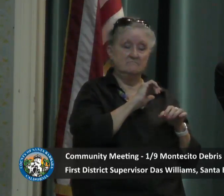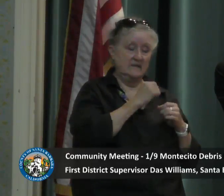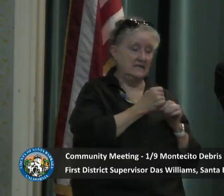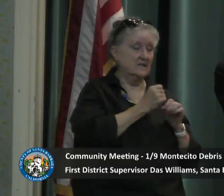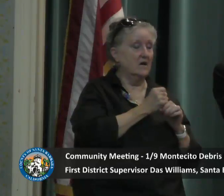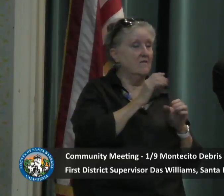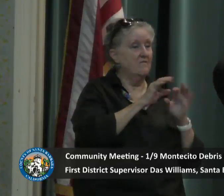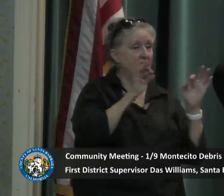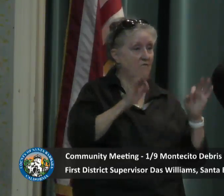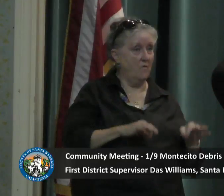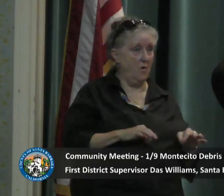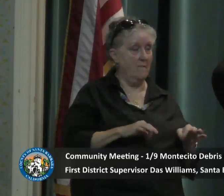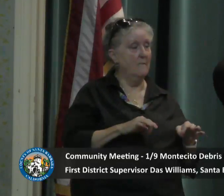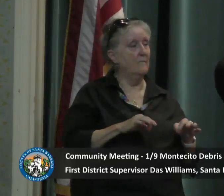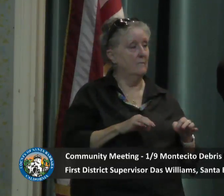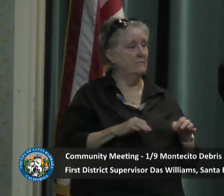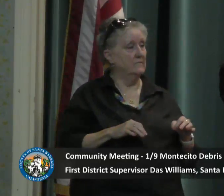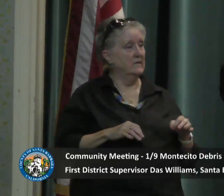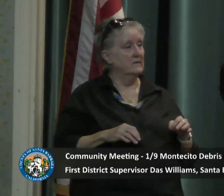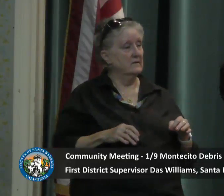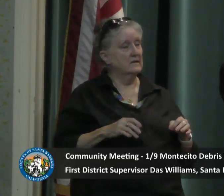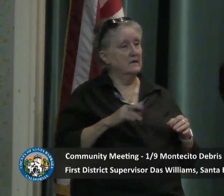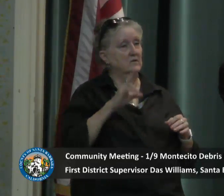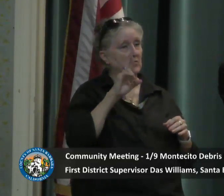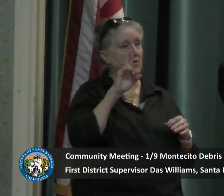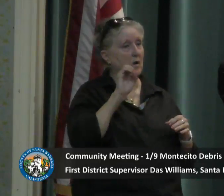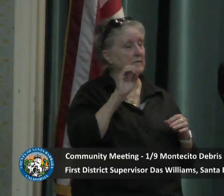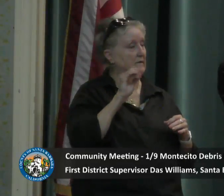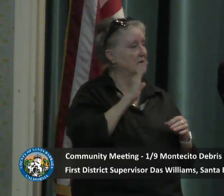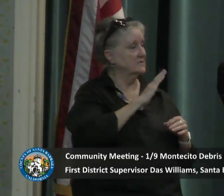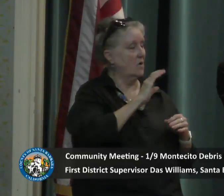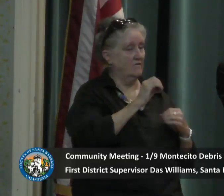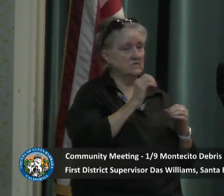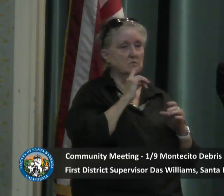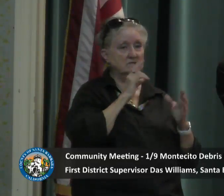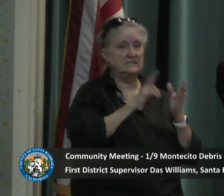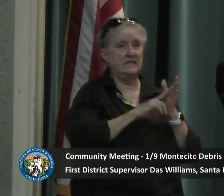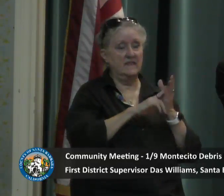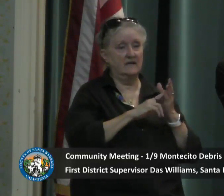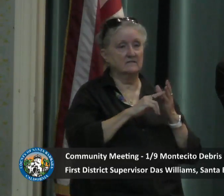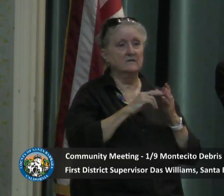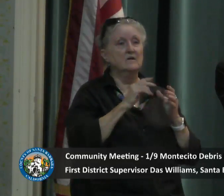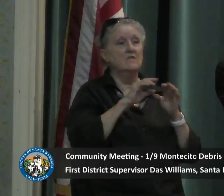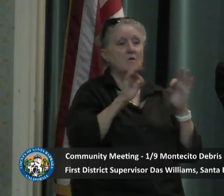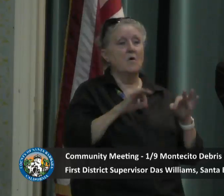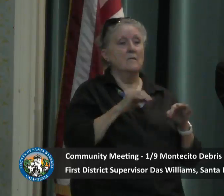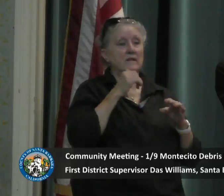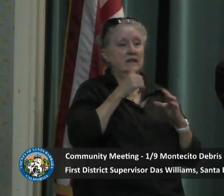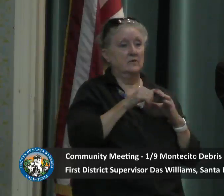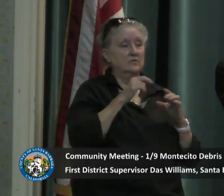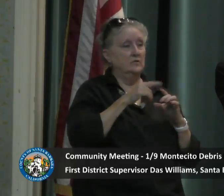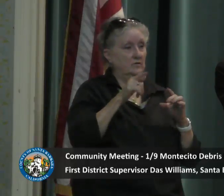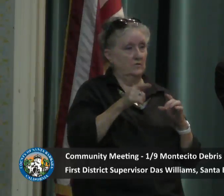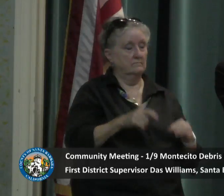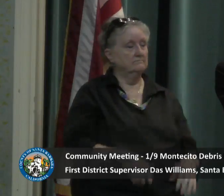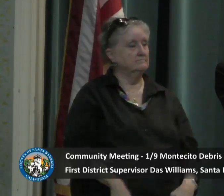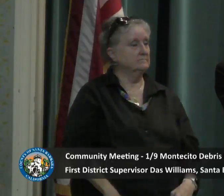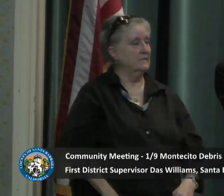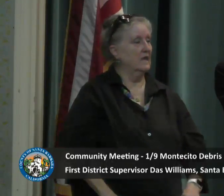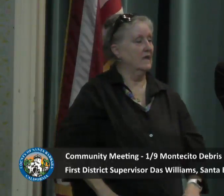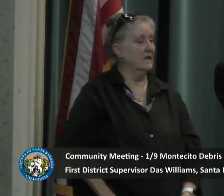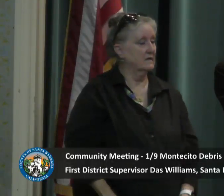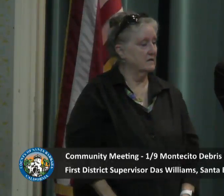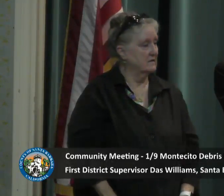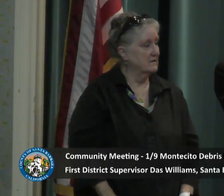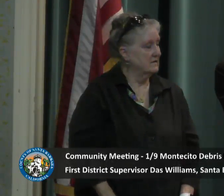and Rob and the Office of Emergency Management will sign that form letter to you. And if